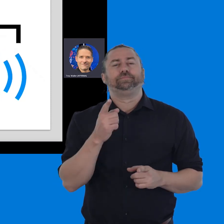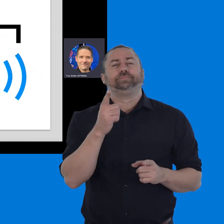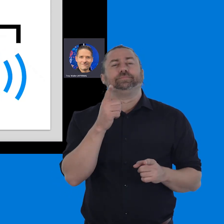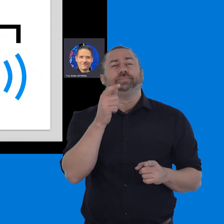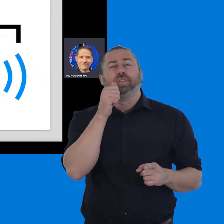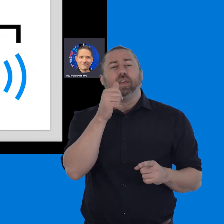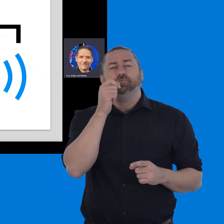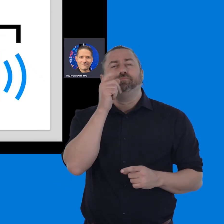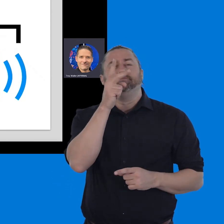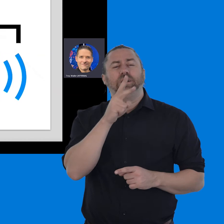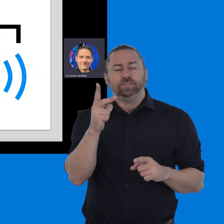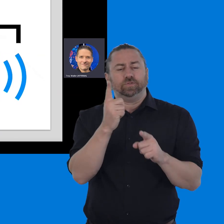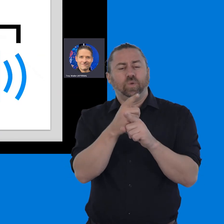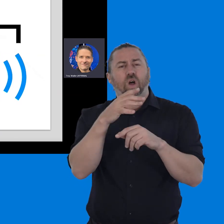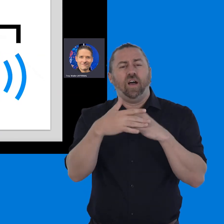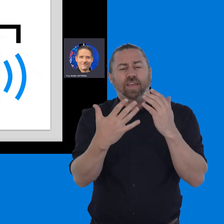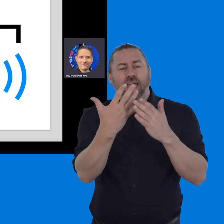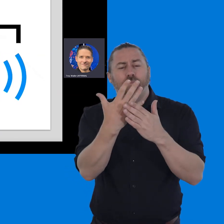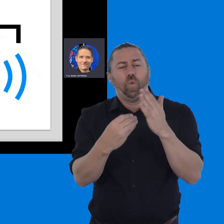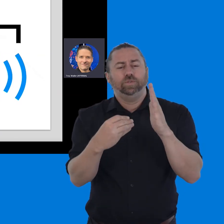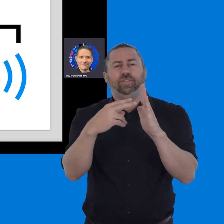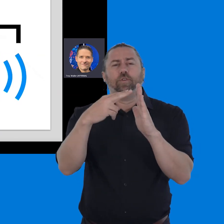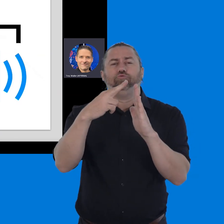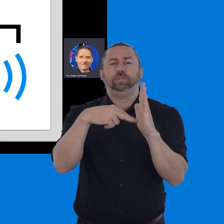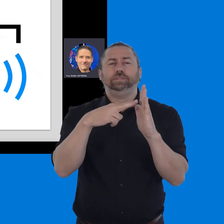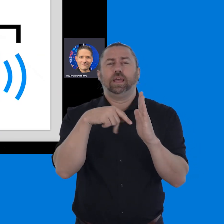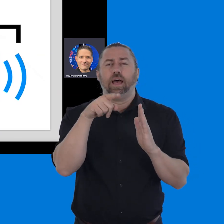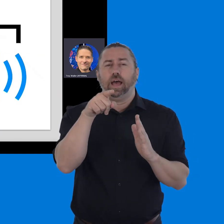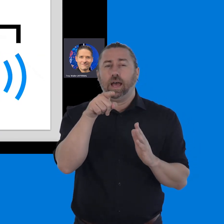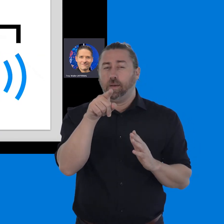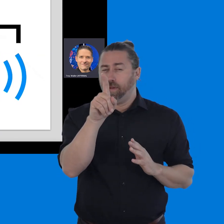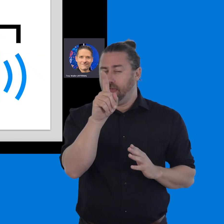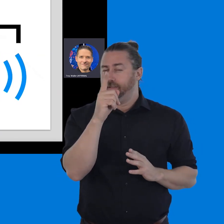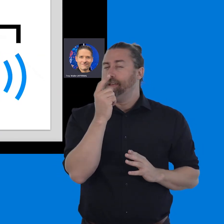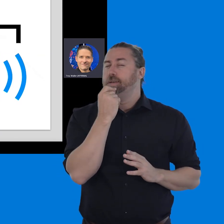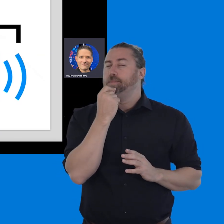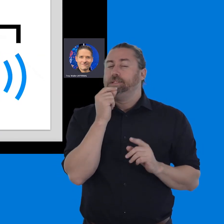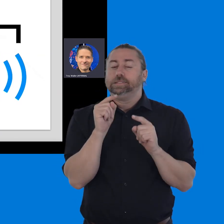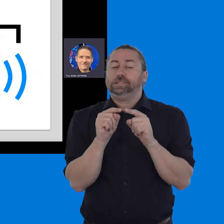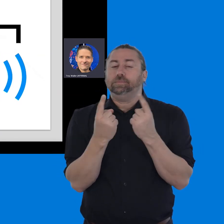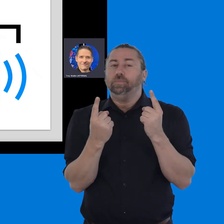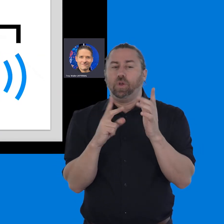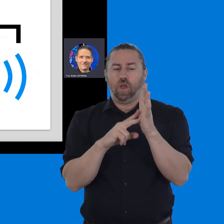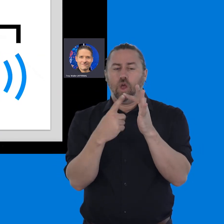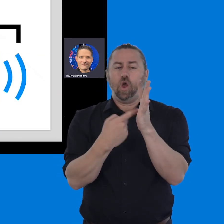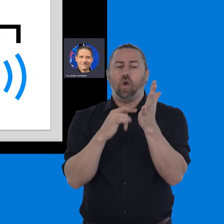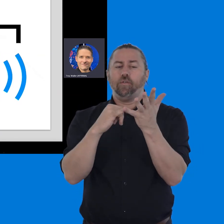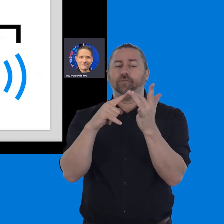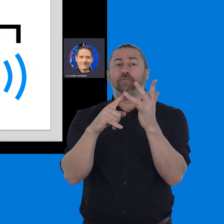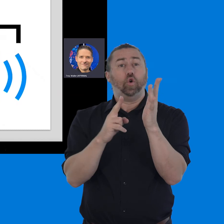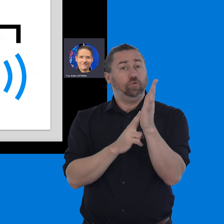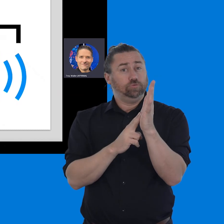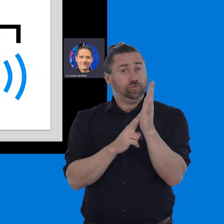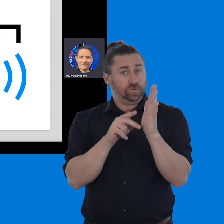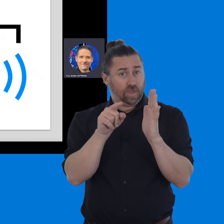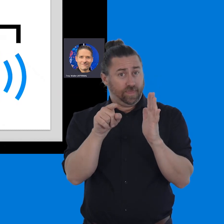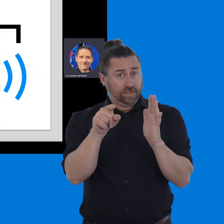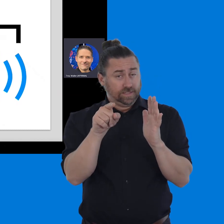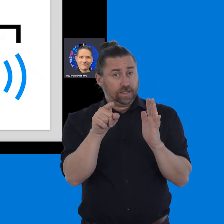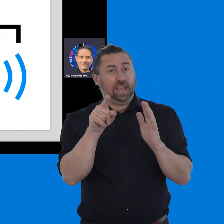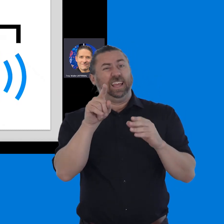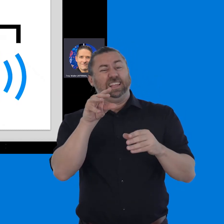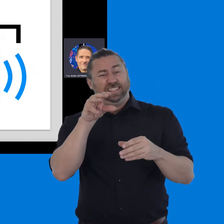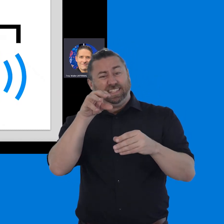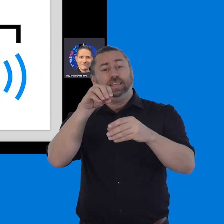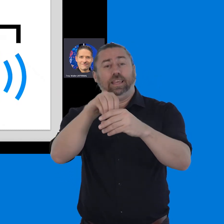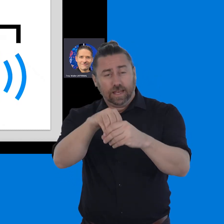Now, we talked about Immersive Reader a moment ago, but I want to show you that there is a slightly different version of